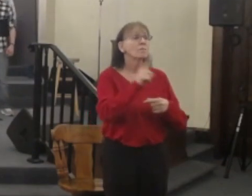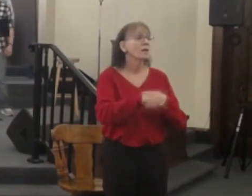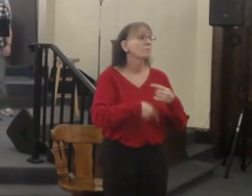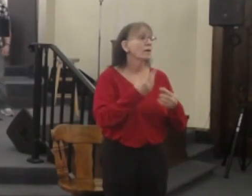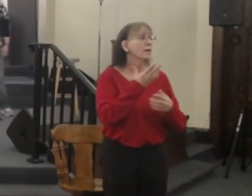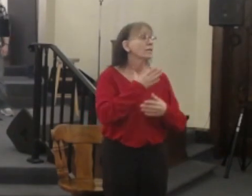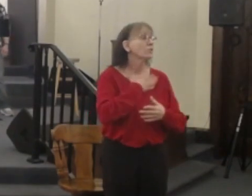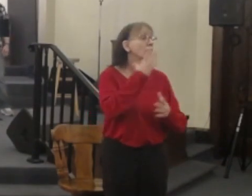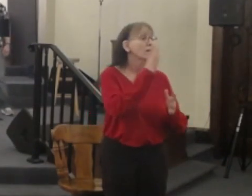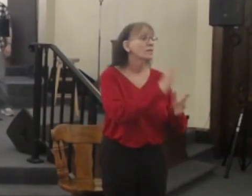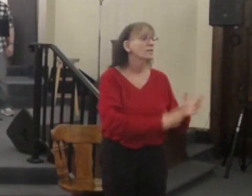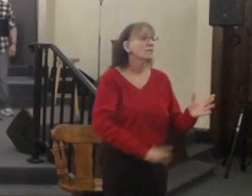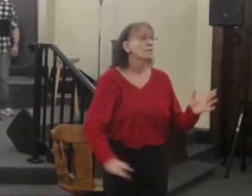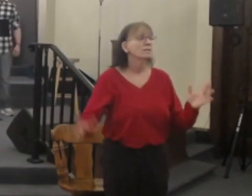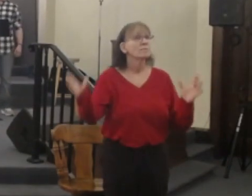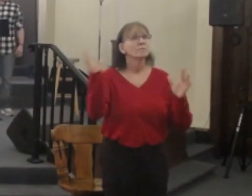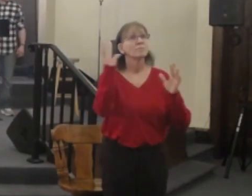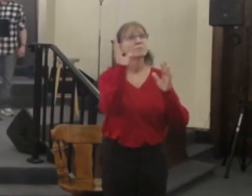my